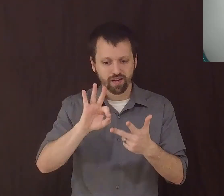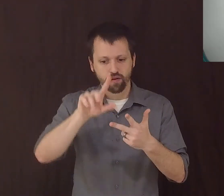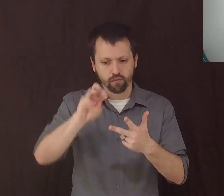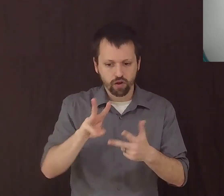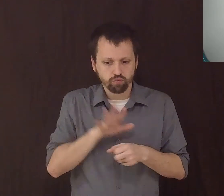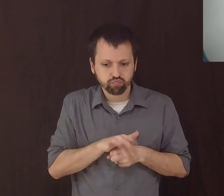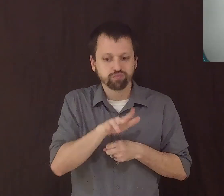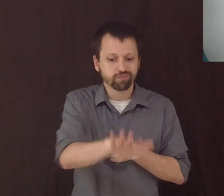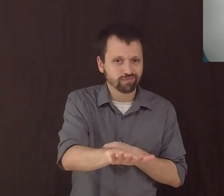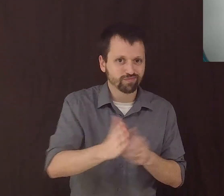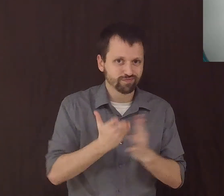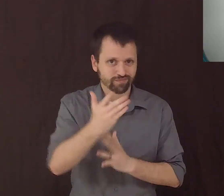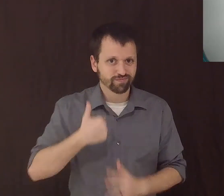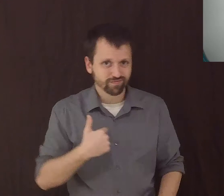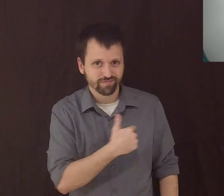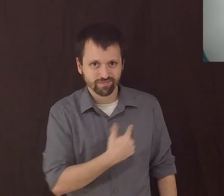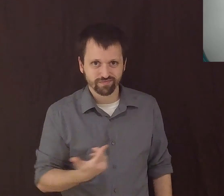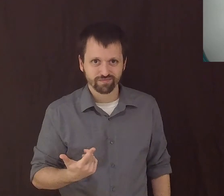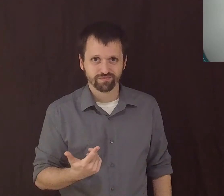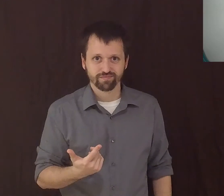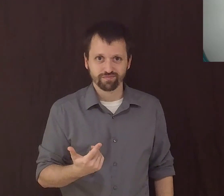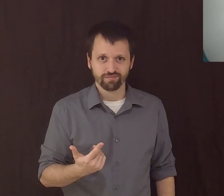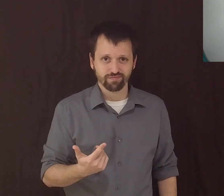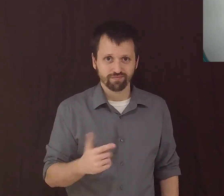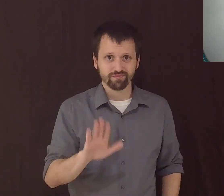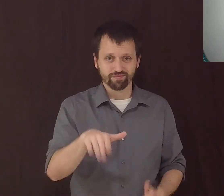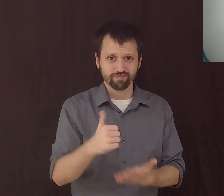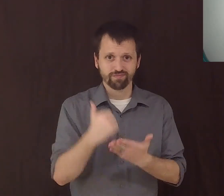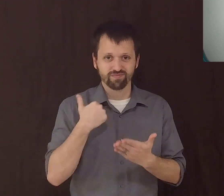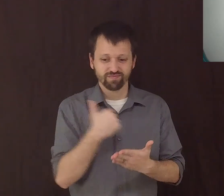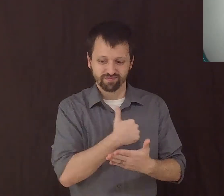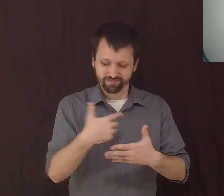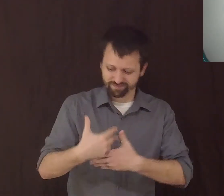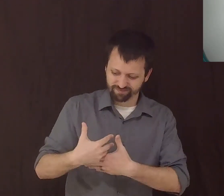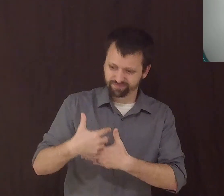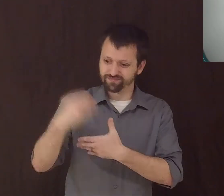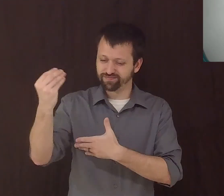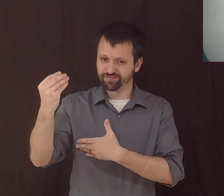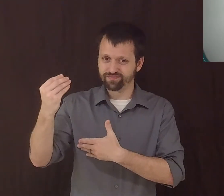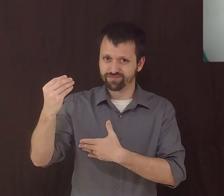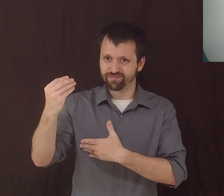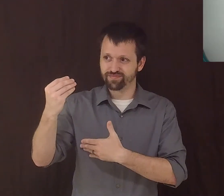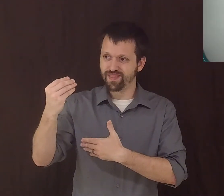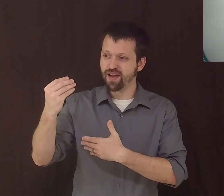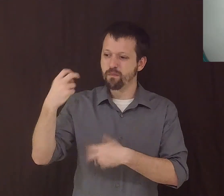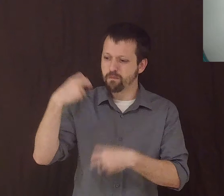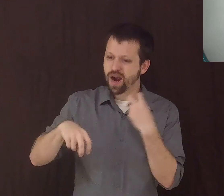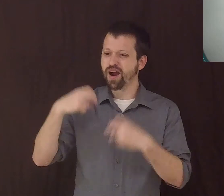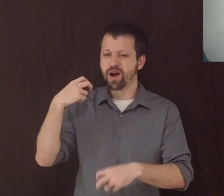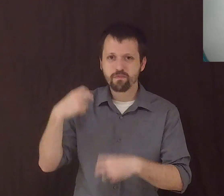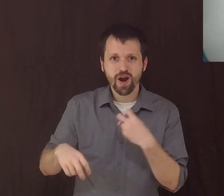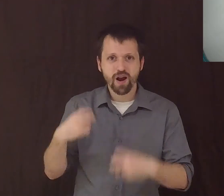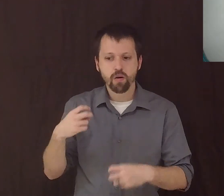and through us. And so that we can, in fact, come out of the trials and the problems in the wilderness